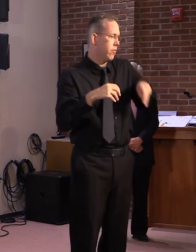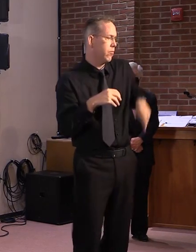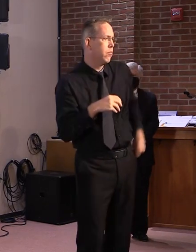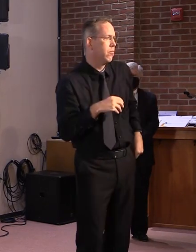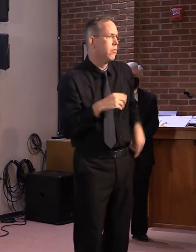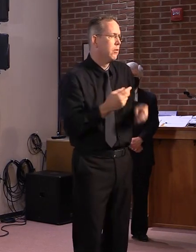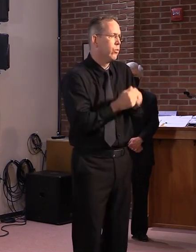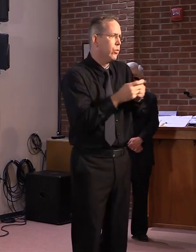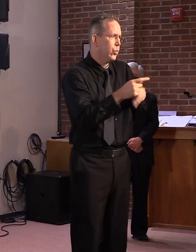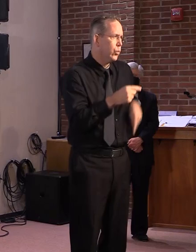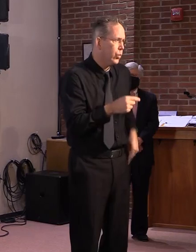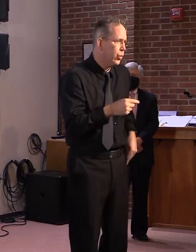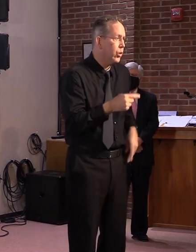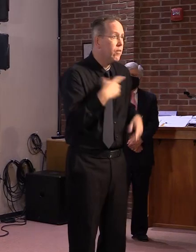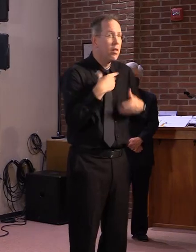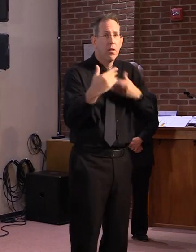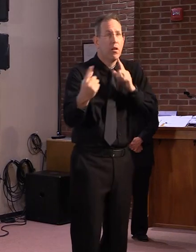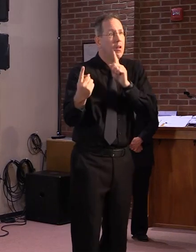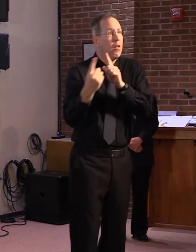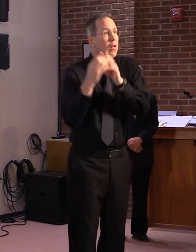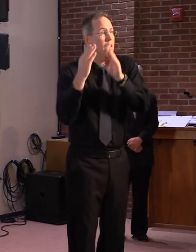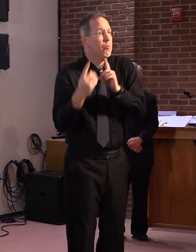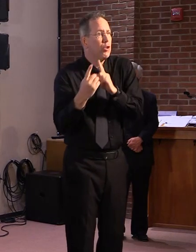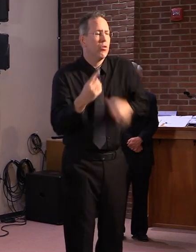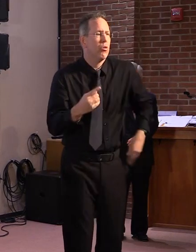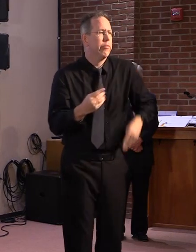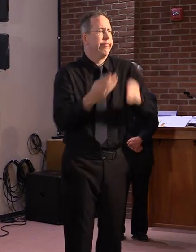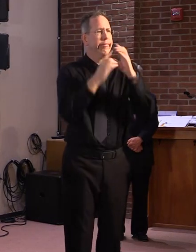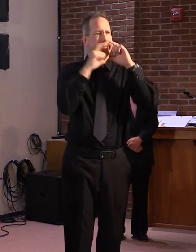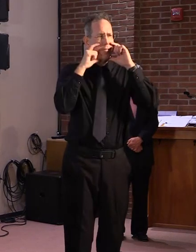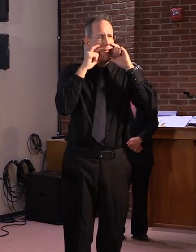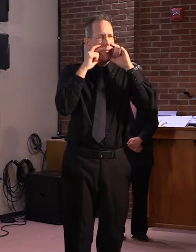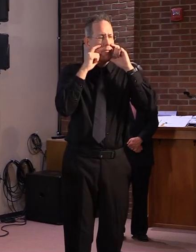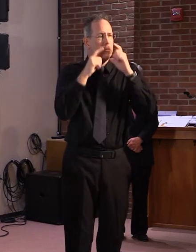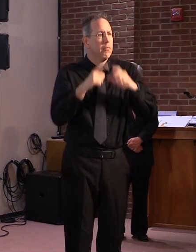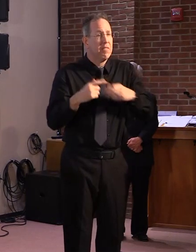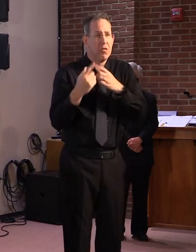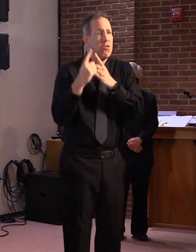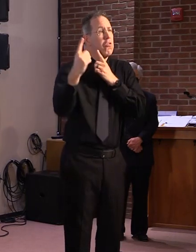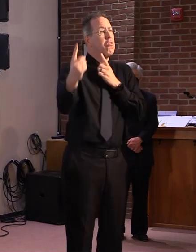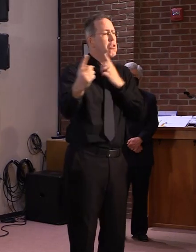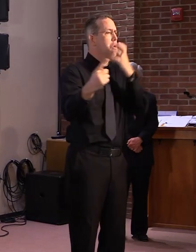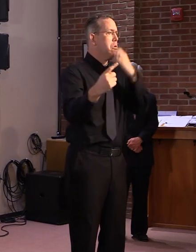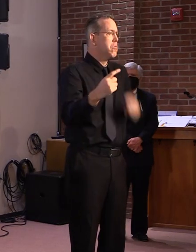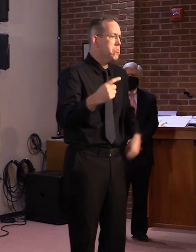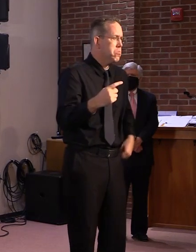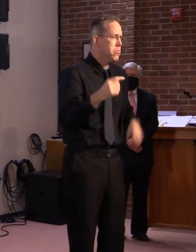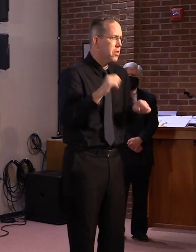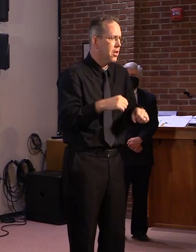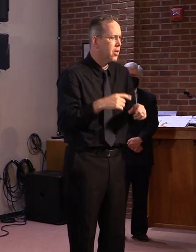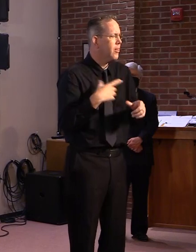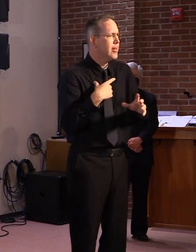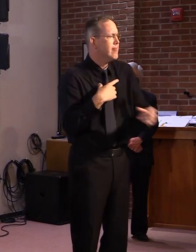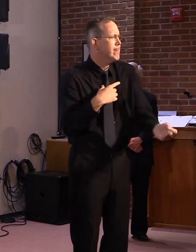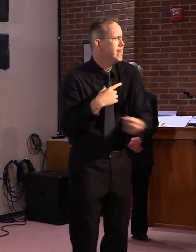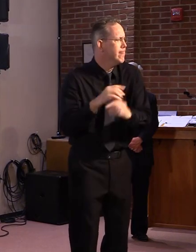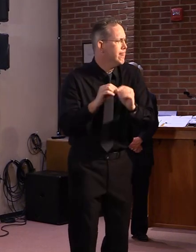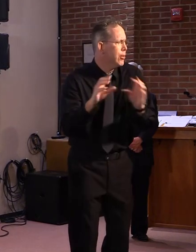25% occupancy. Okay, just to follow up though, the 6 foot distance requirement is for